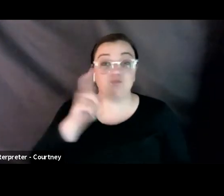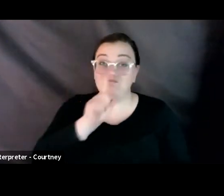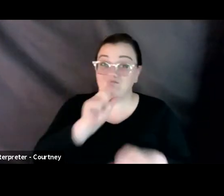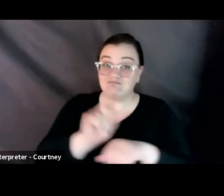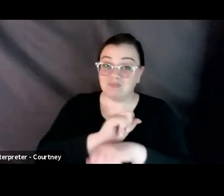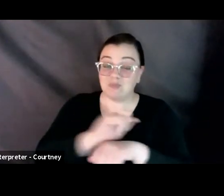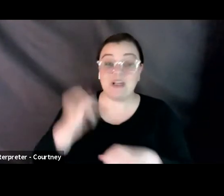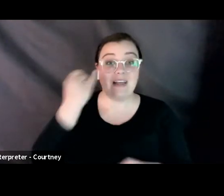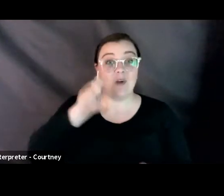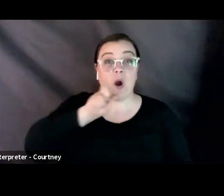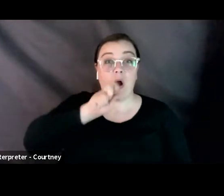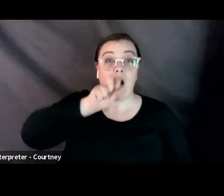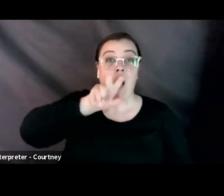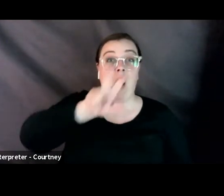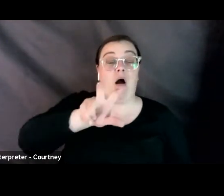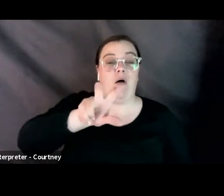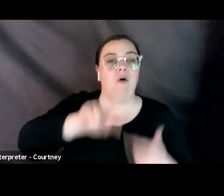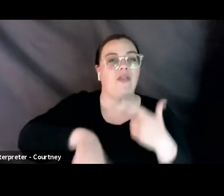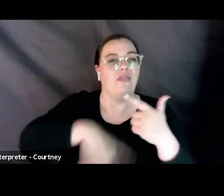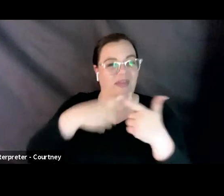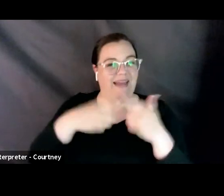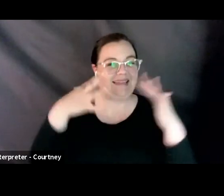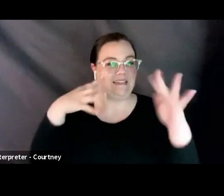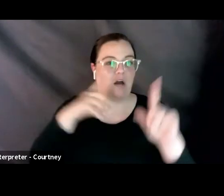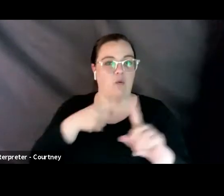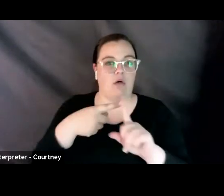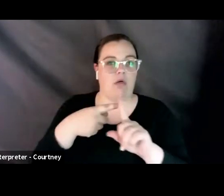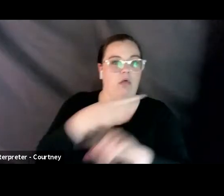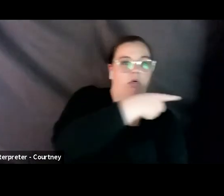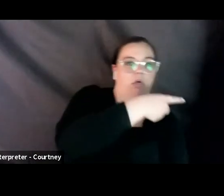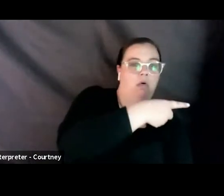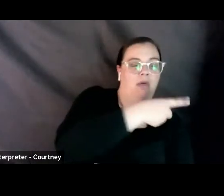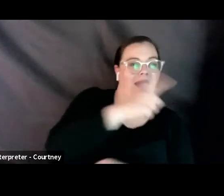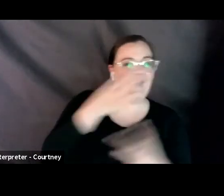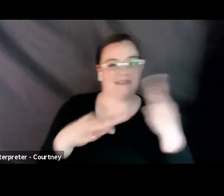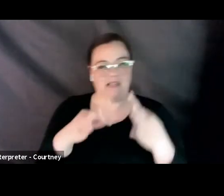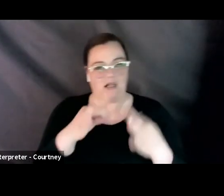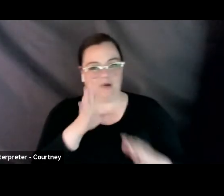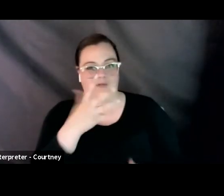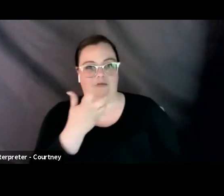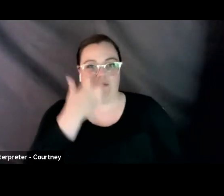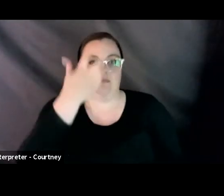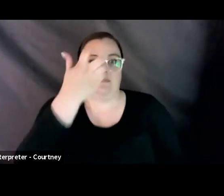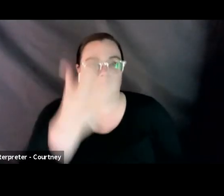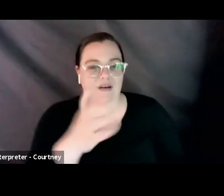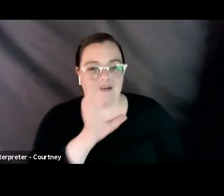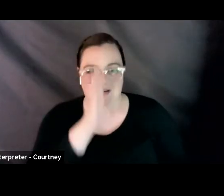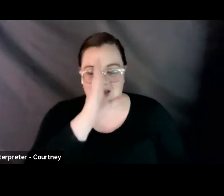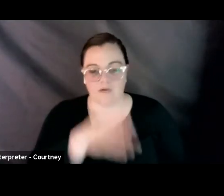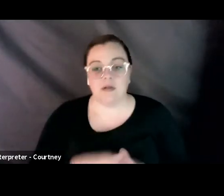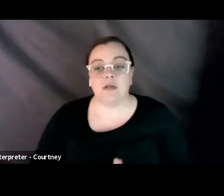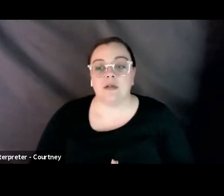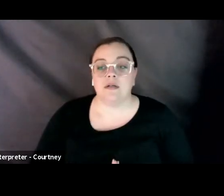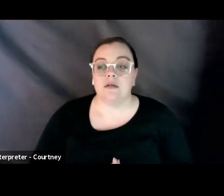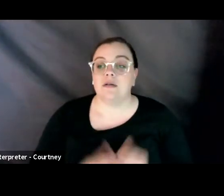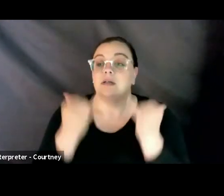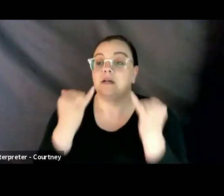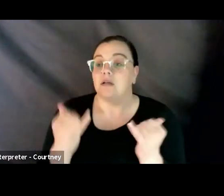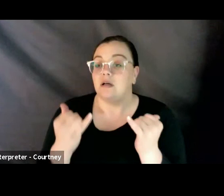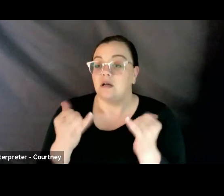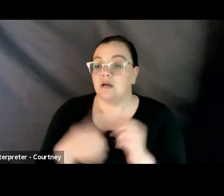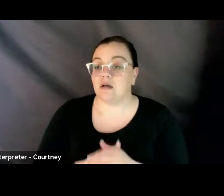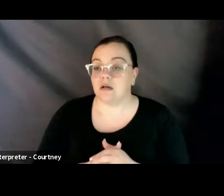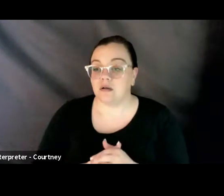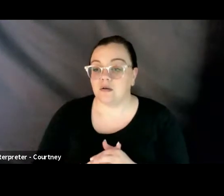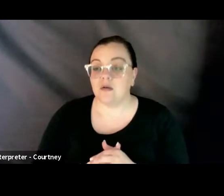it forces the sound to go sideways. So now I'm going to give you, if we could pull up the cheat sheet, and I'm going to move